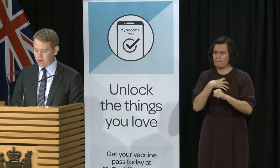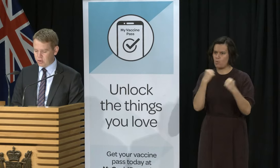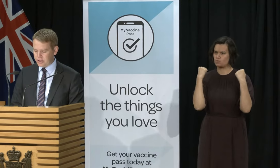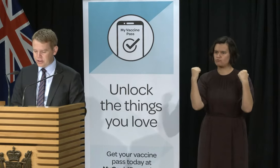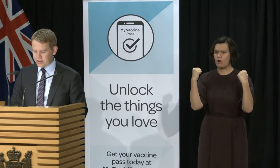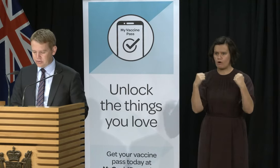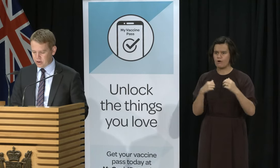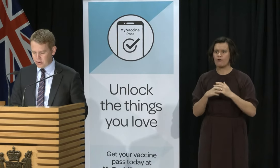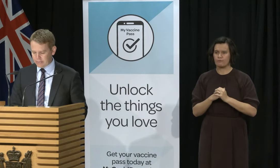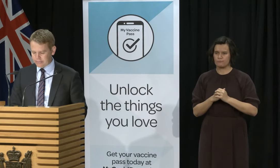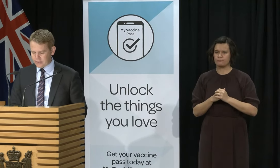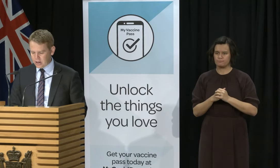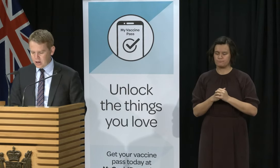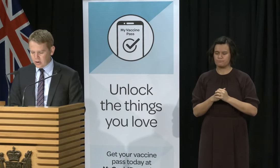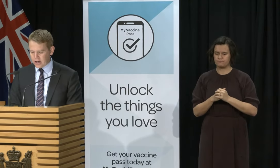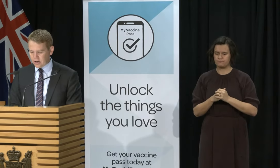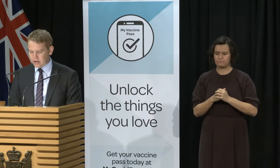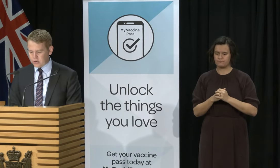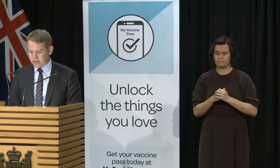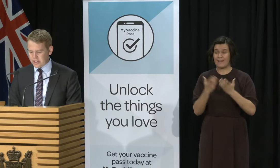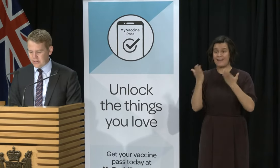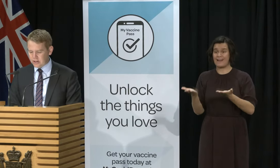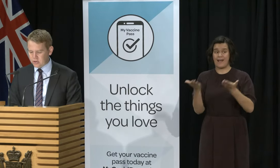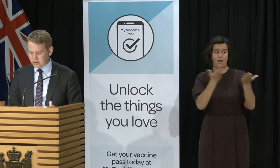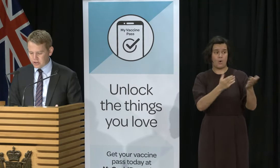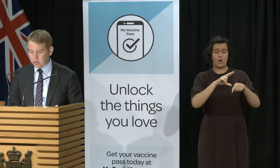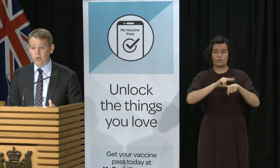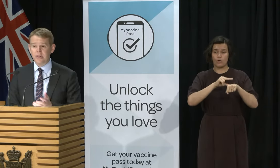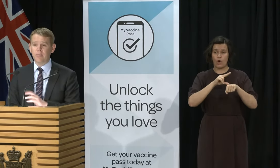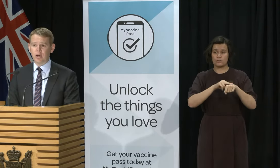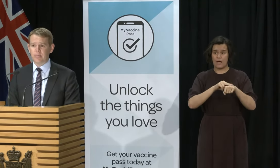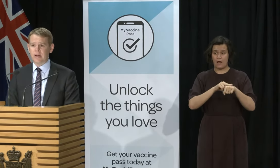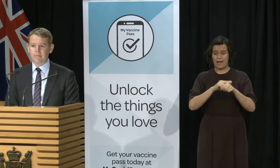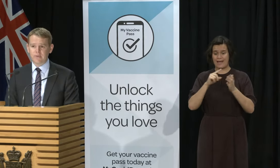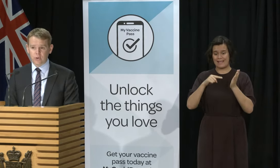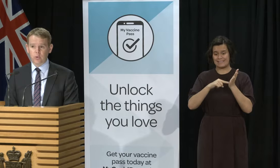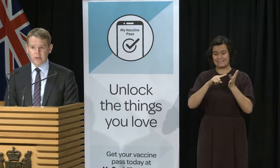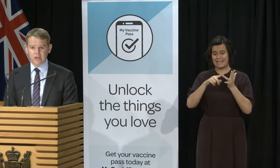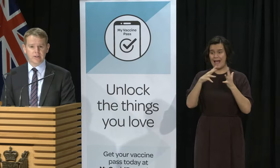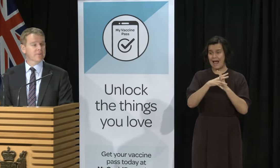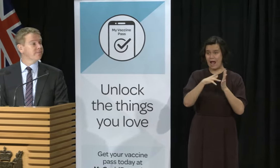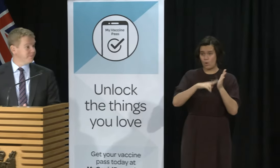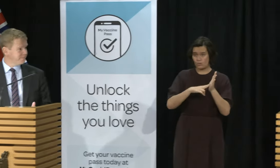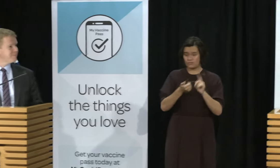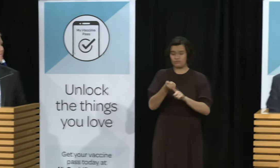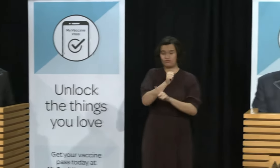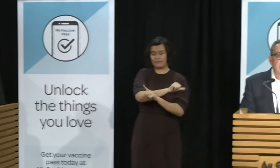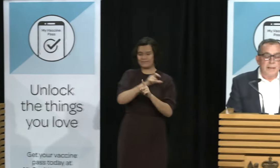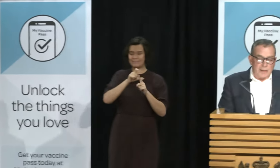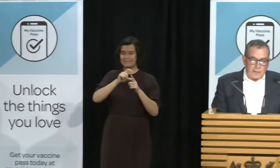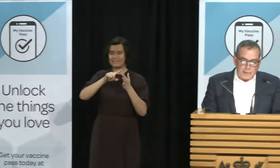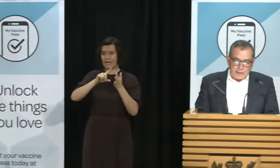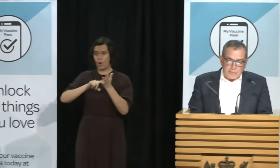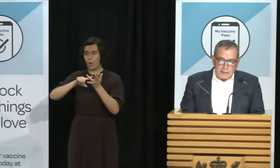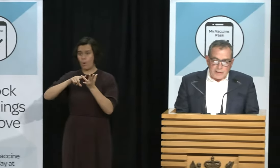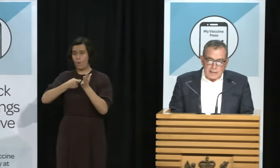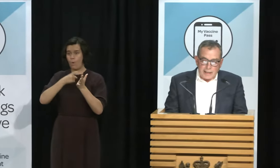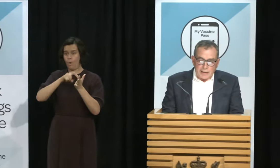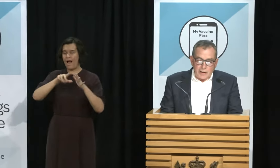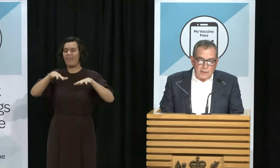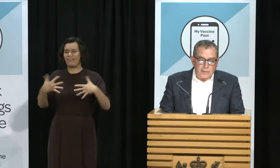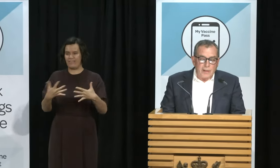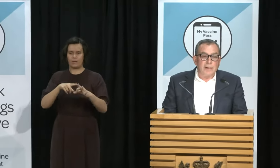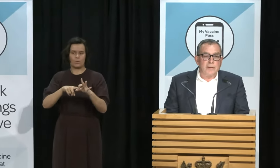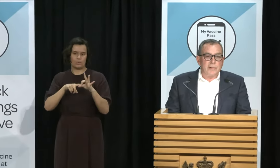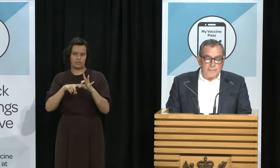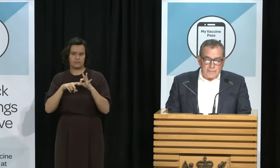Omicron to throw up. I'll now go to Dr Townley and Dr Delore and then we'll open up for your questions. Thank you very much, Minister.